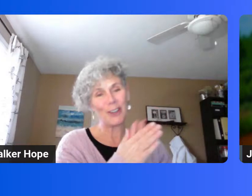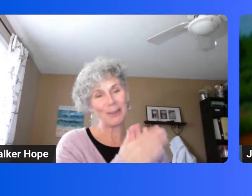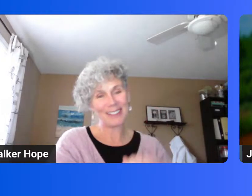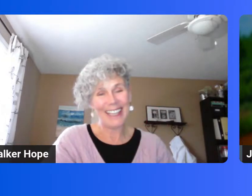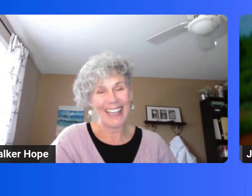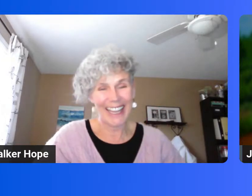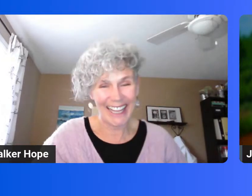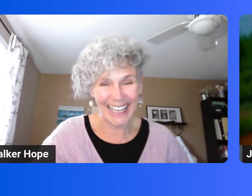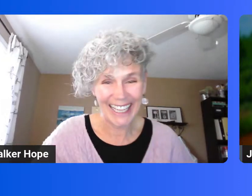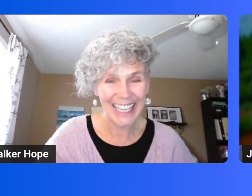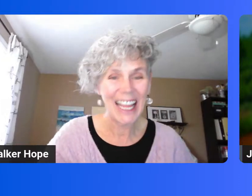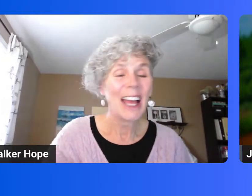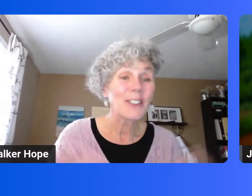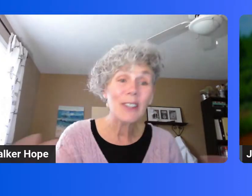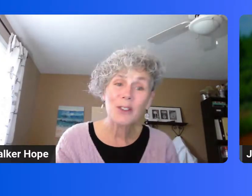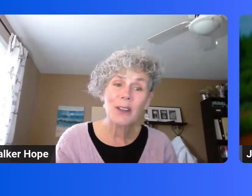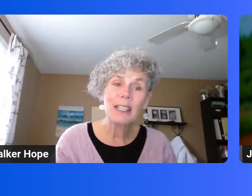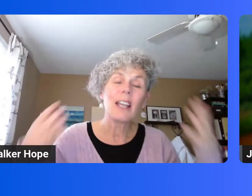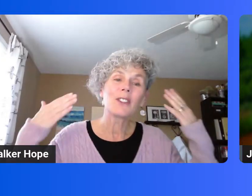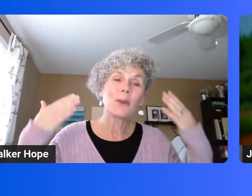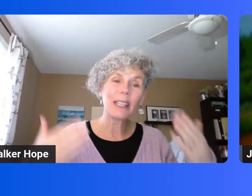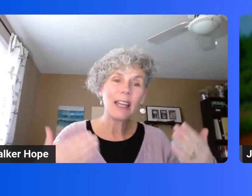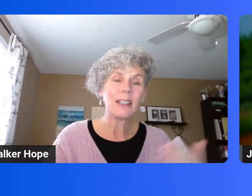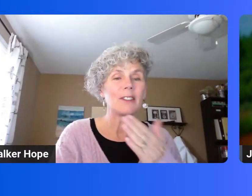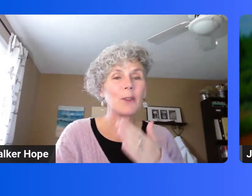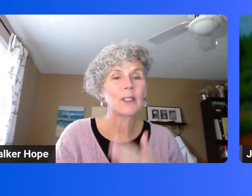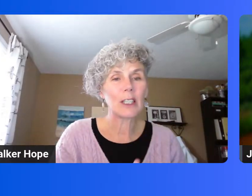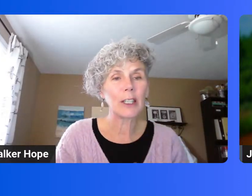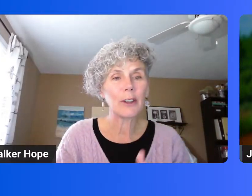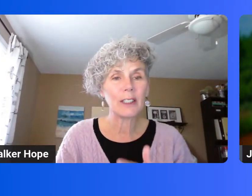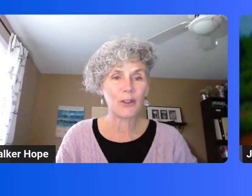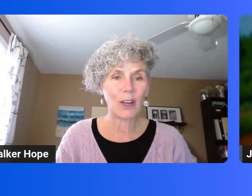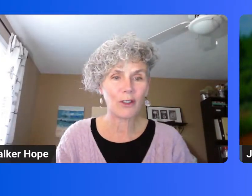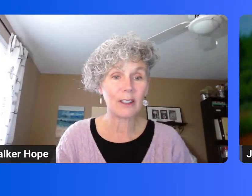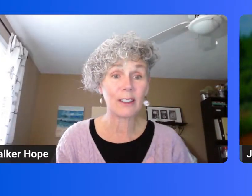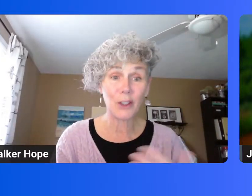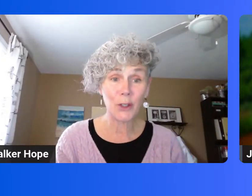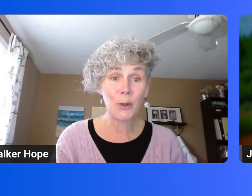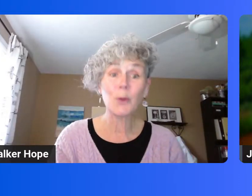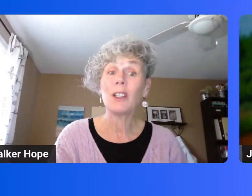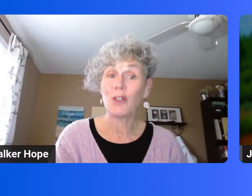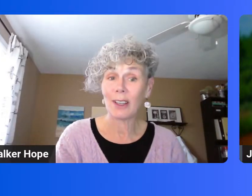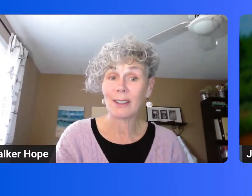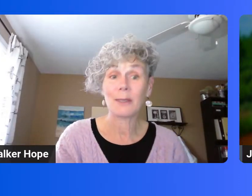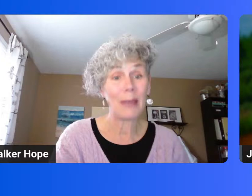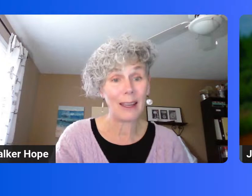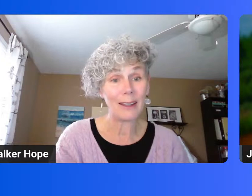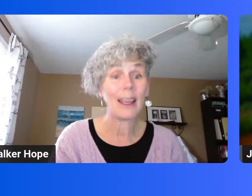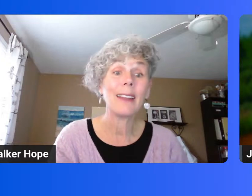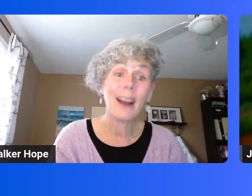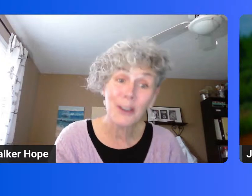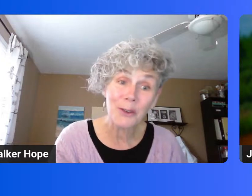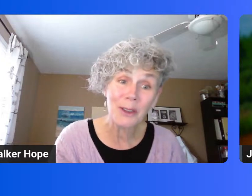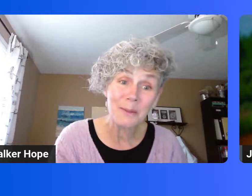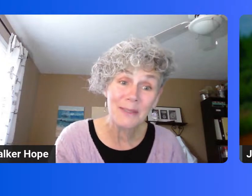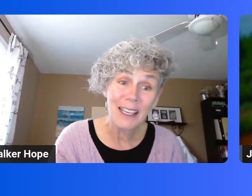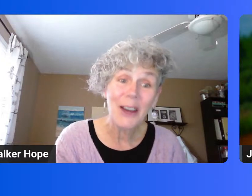James. So that's great. So again, it's those clear instructions. You just made an algorithm.